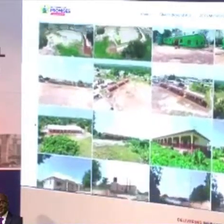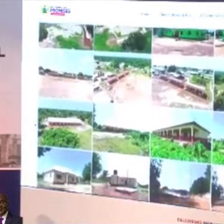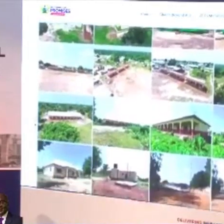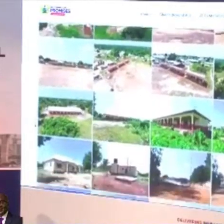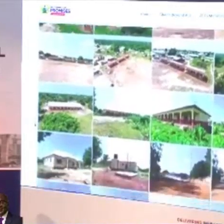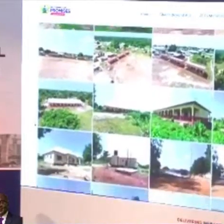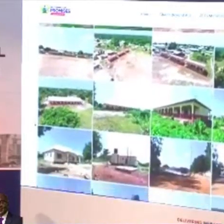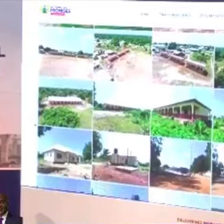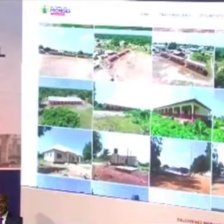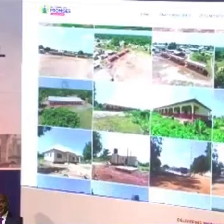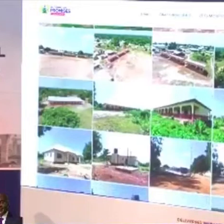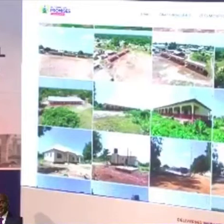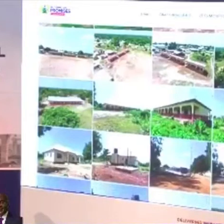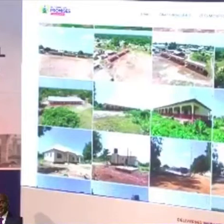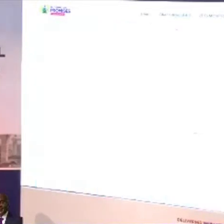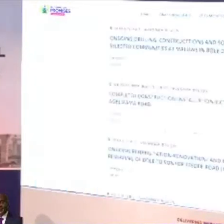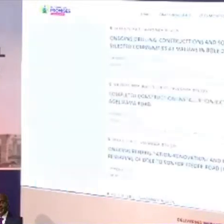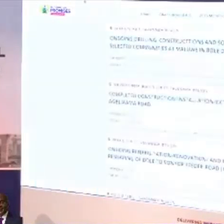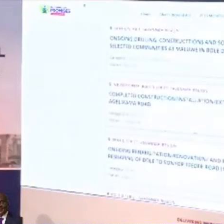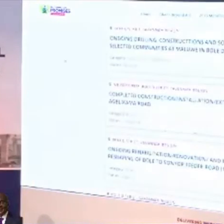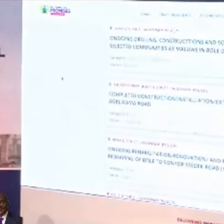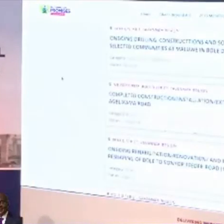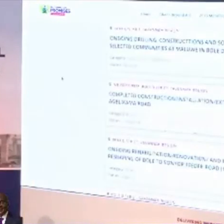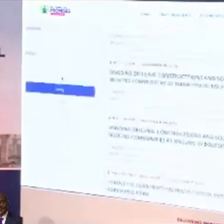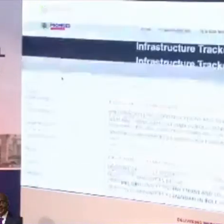to Western region.